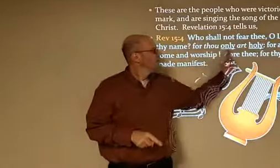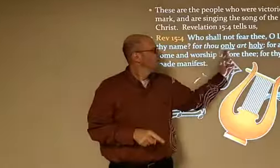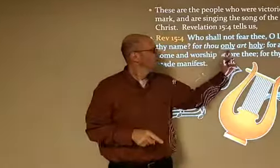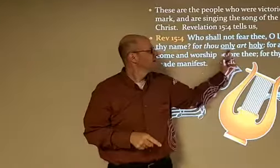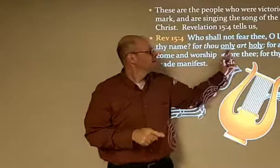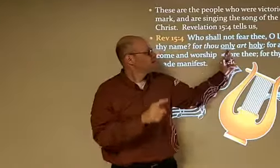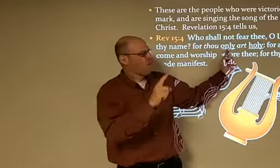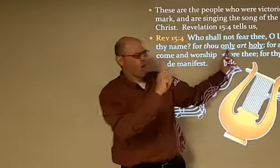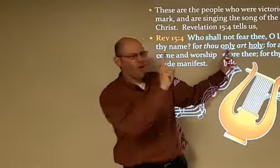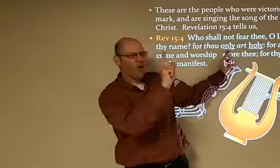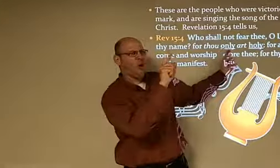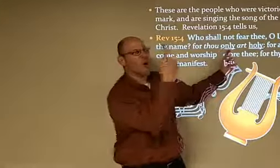For thou only